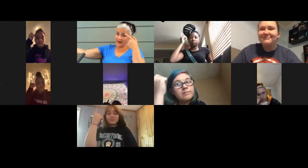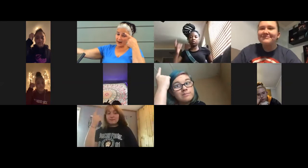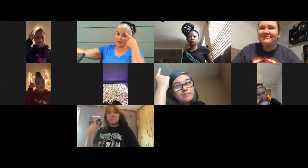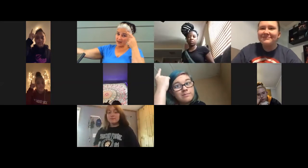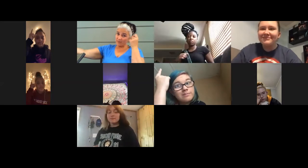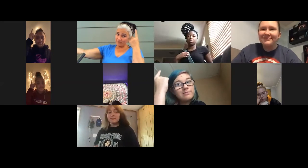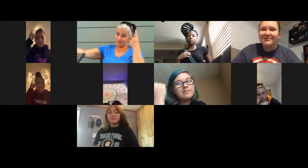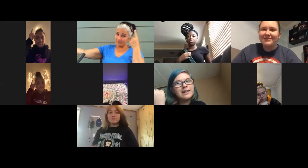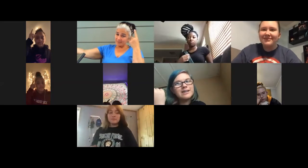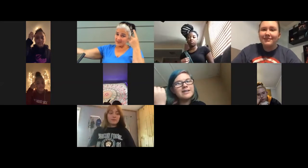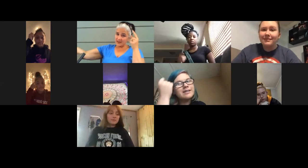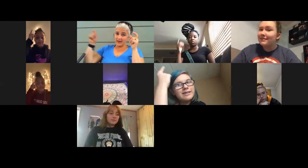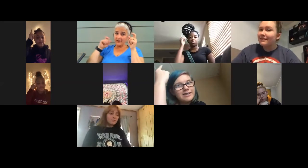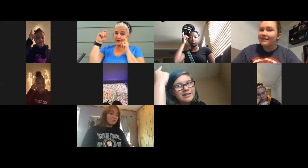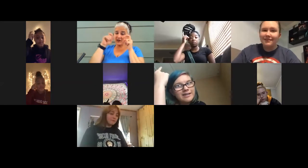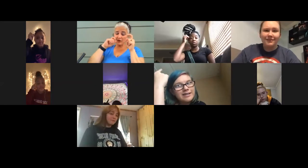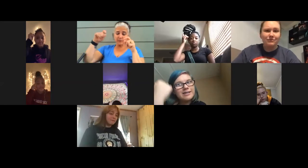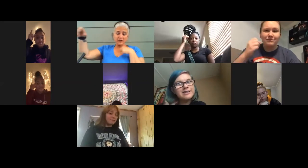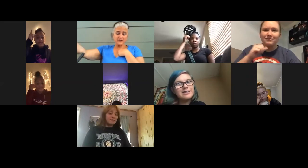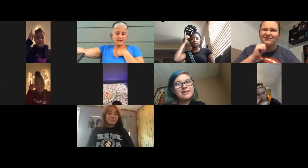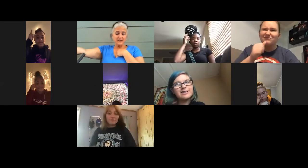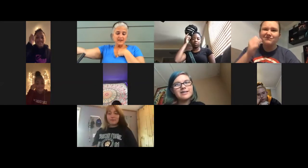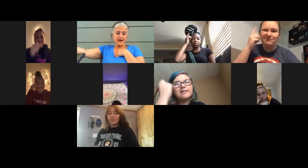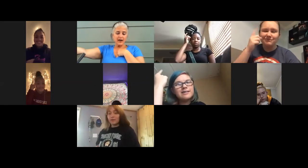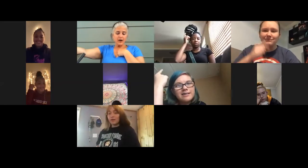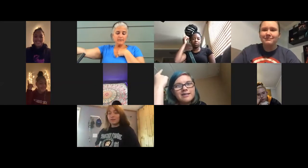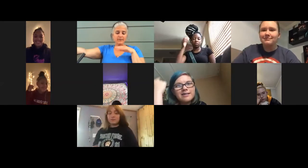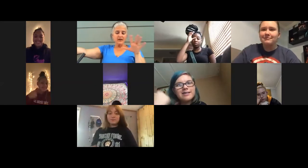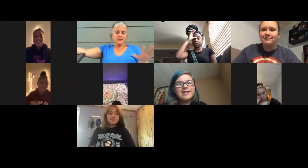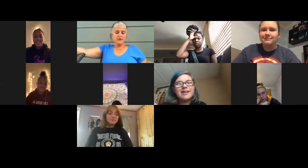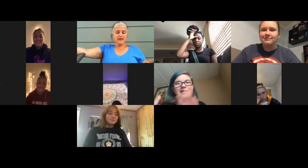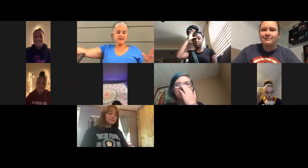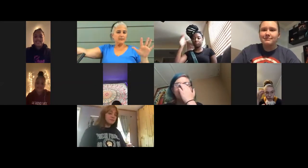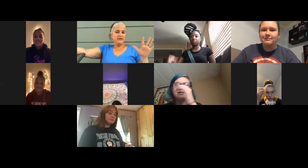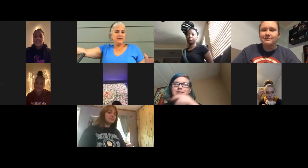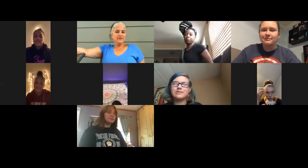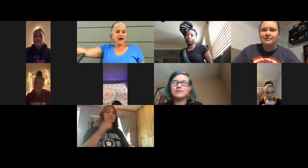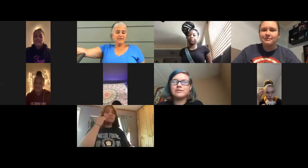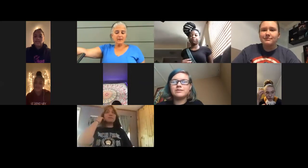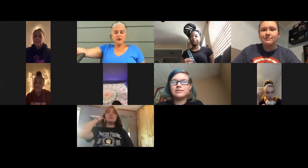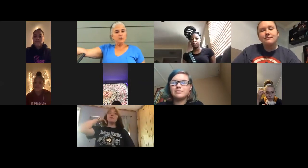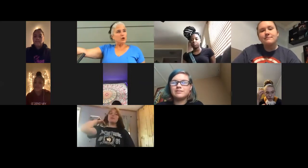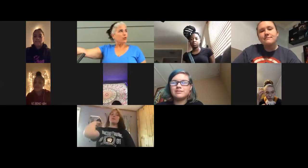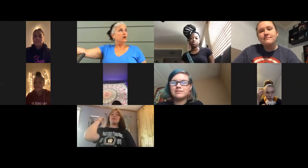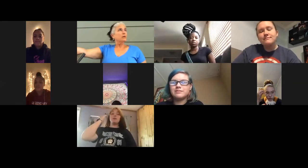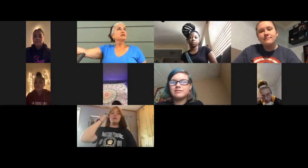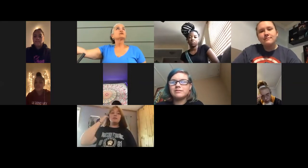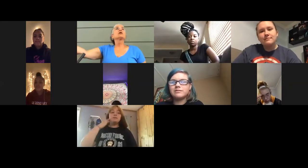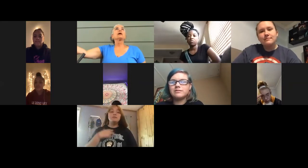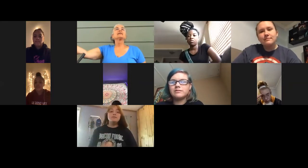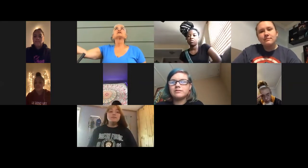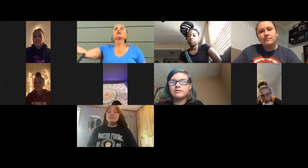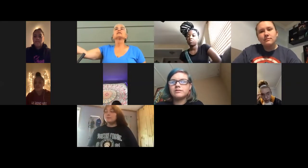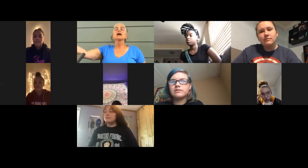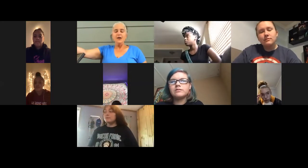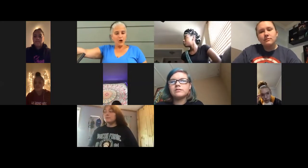Question, like, see my eyebrows up? A lot of those facial expressions. The big 5 W's. Oh, please do